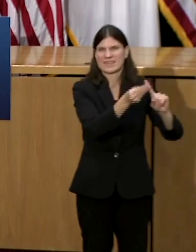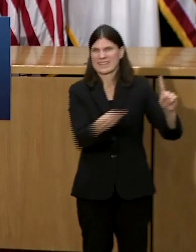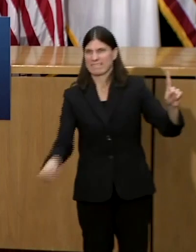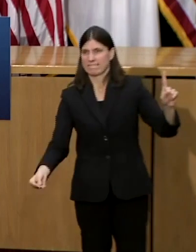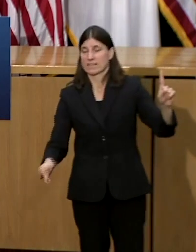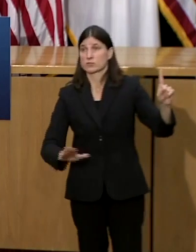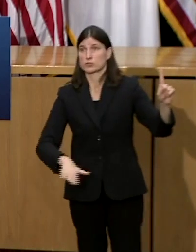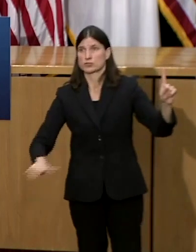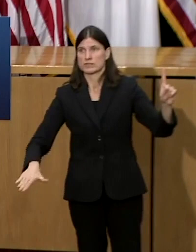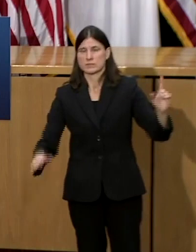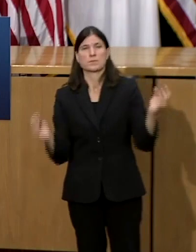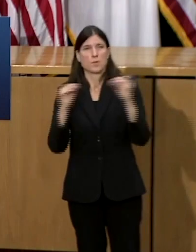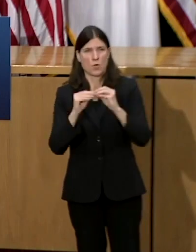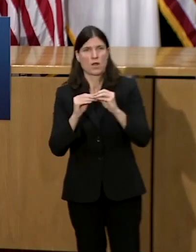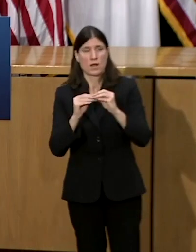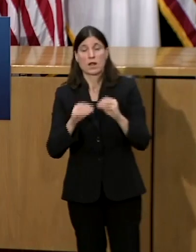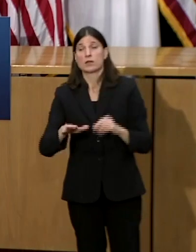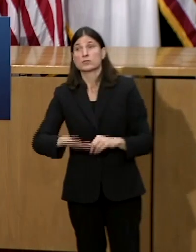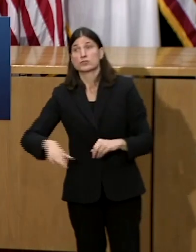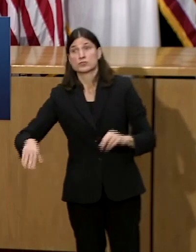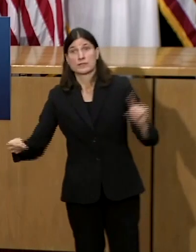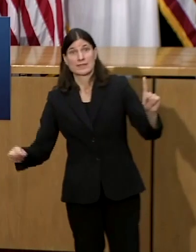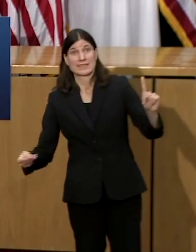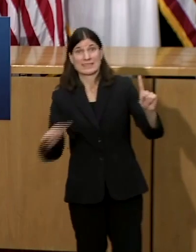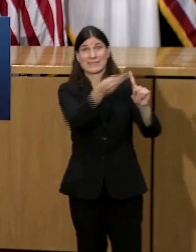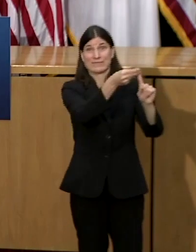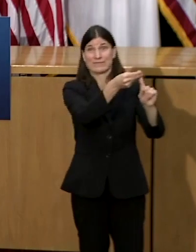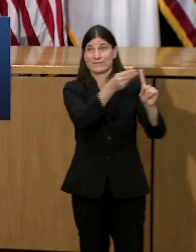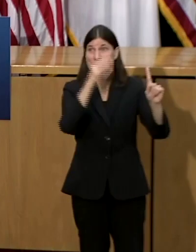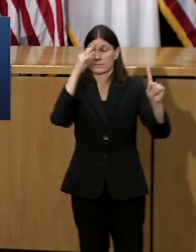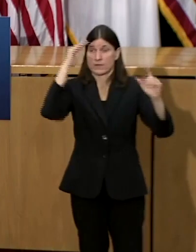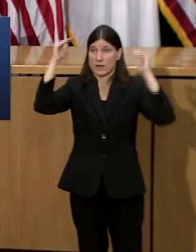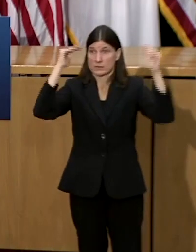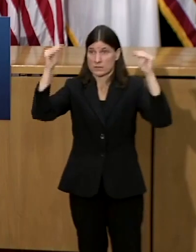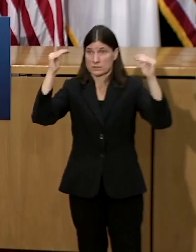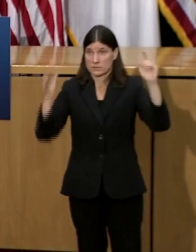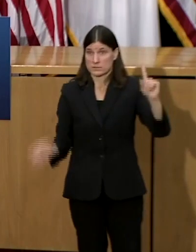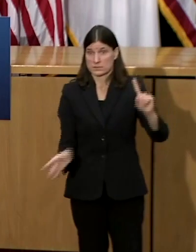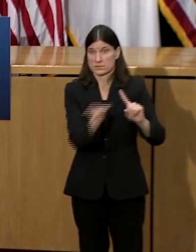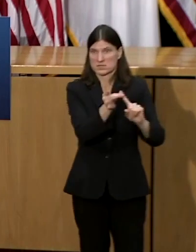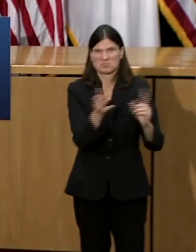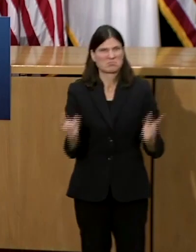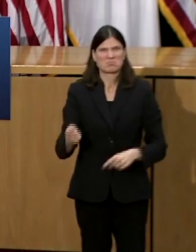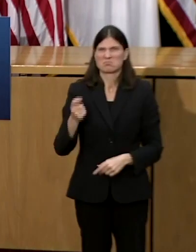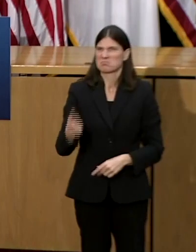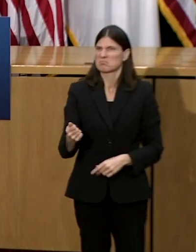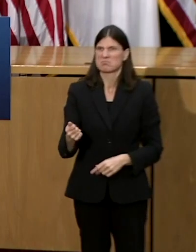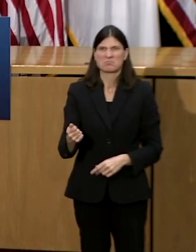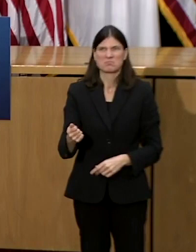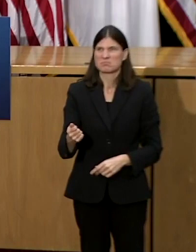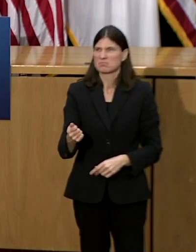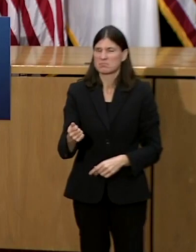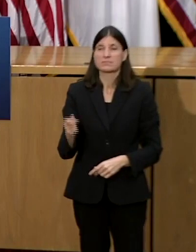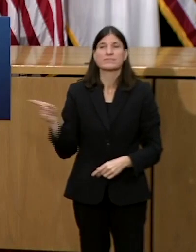And in fact, for instance, in my district, we're hearing about teachers getting infected, but they're getting infection at